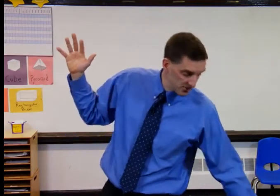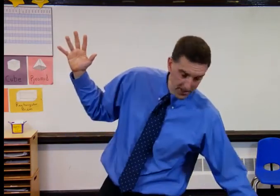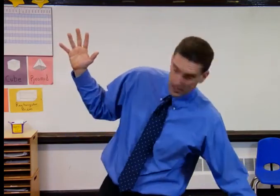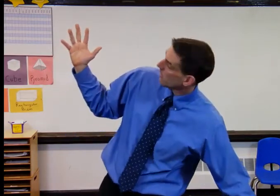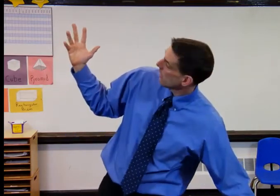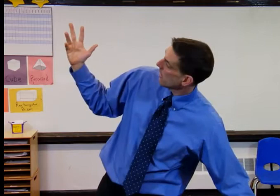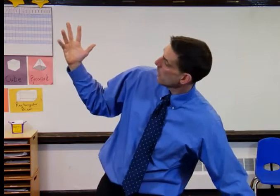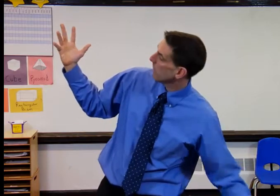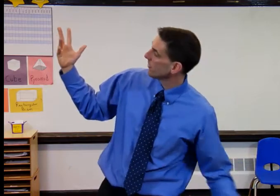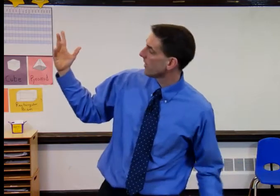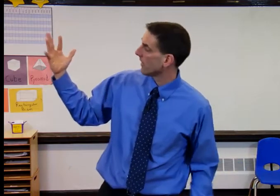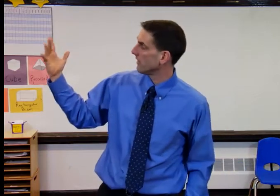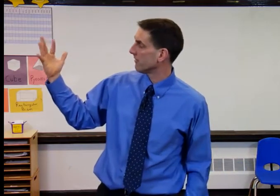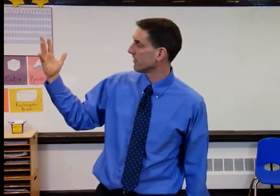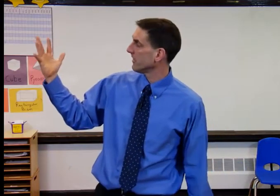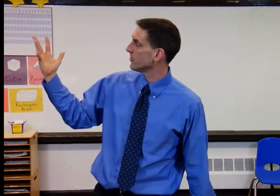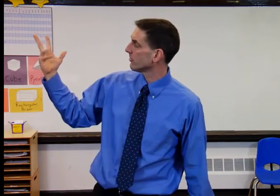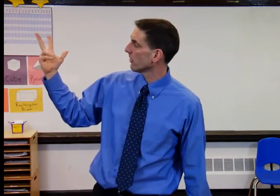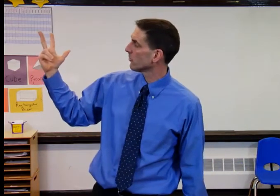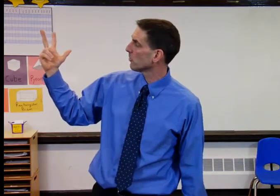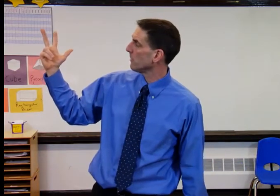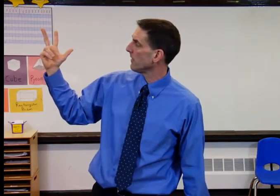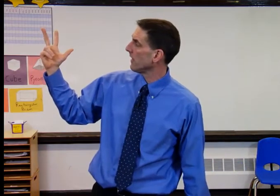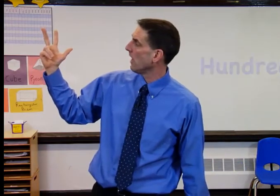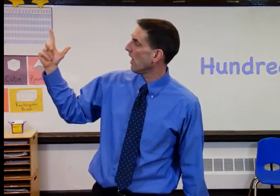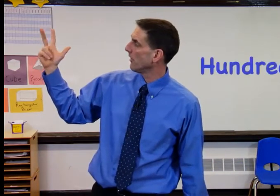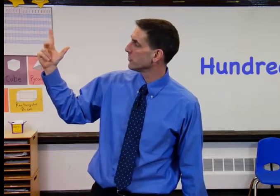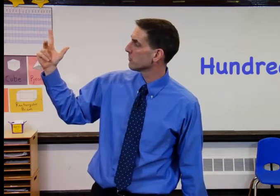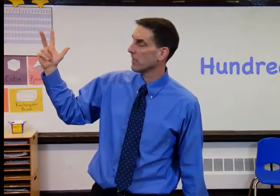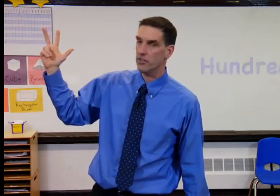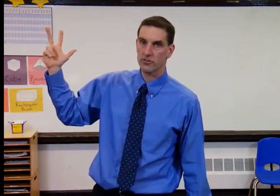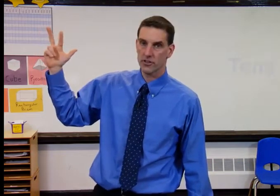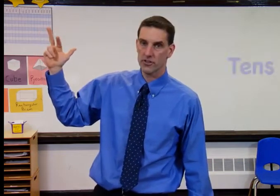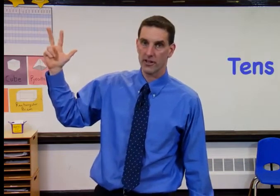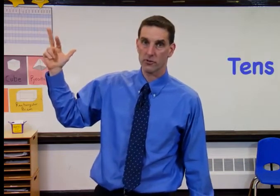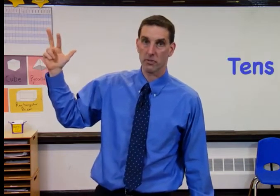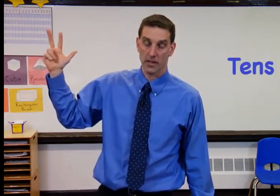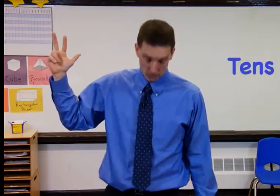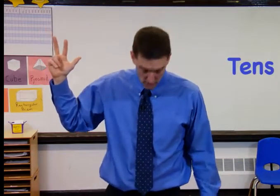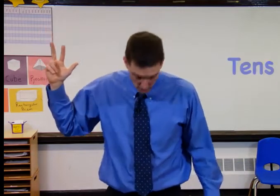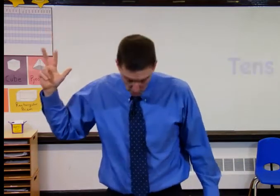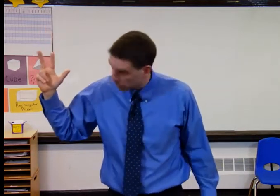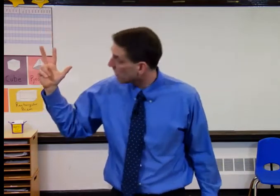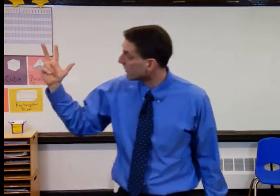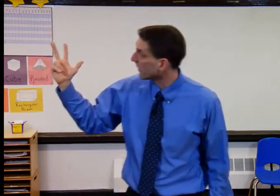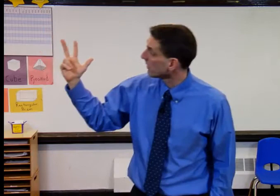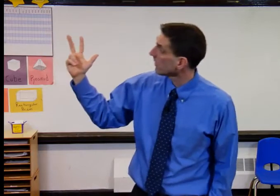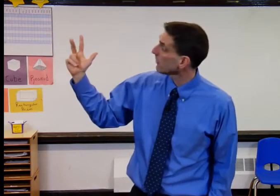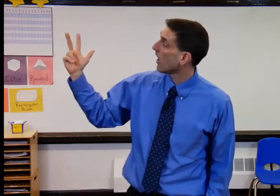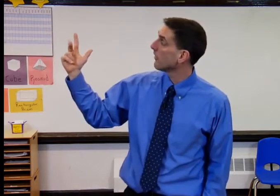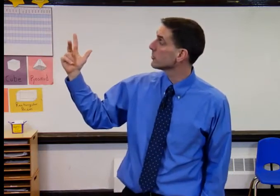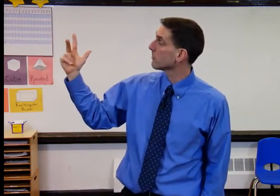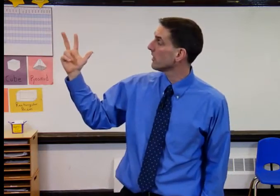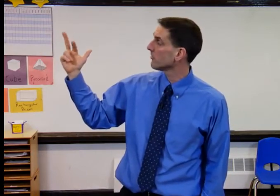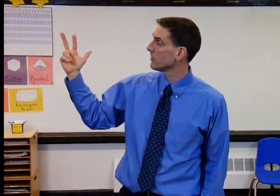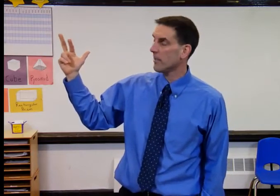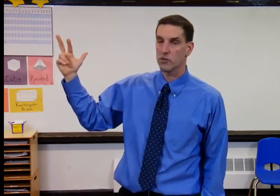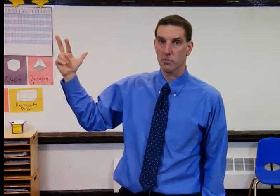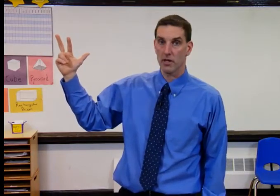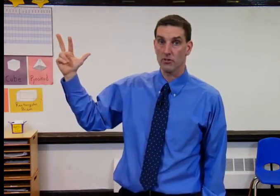finger represented a different digit. So this would be the hundreds place, the tens place. Move over here a little. The hundreds place, the tens place,